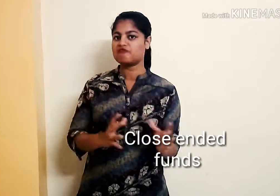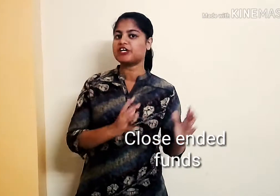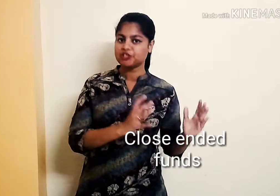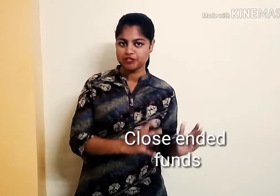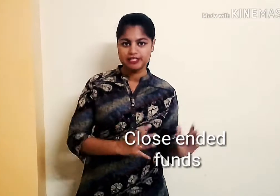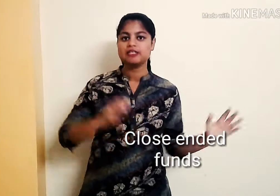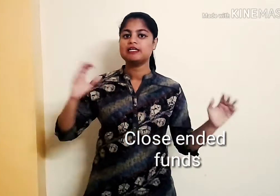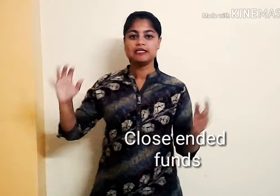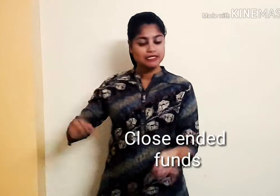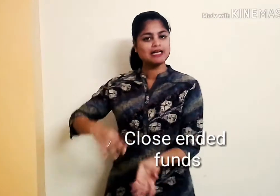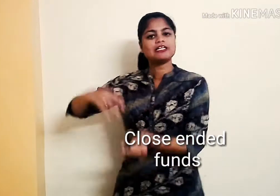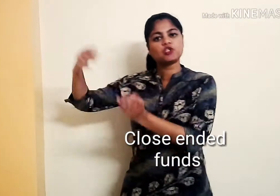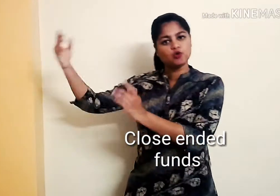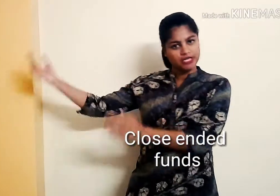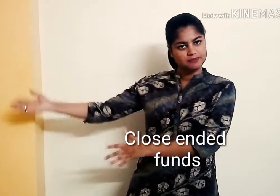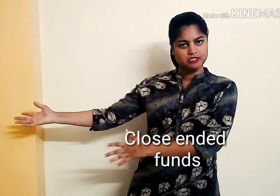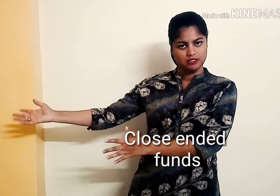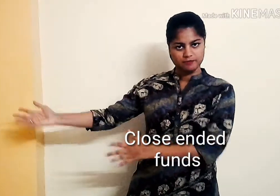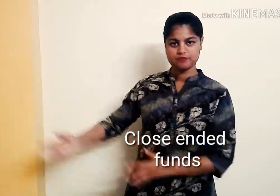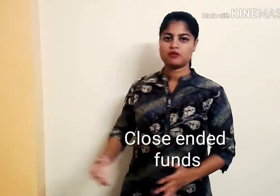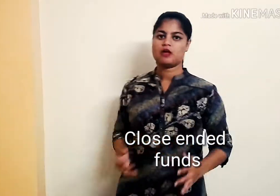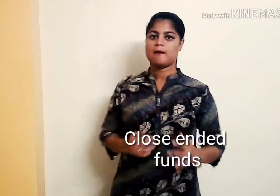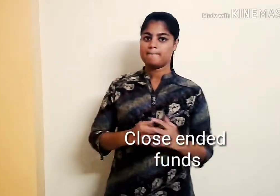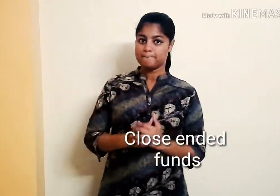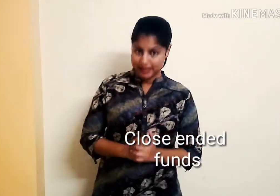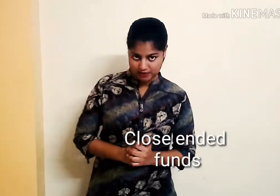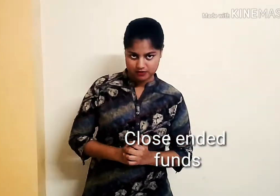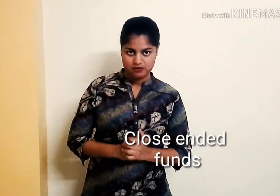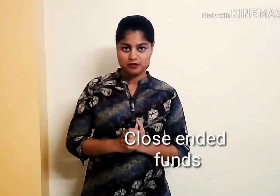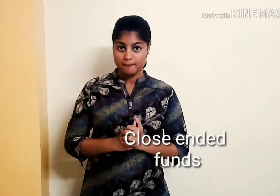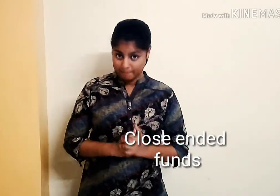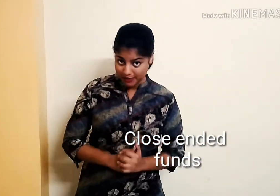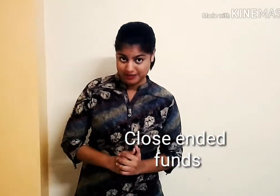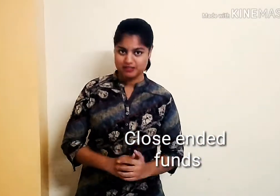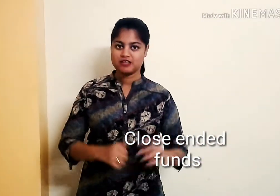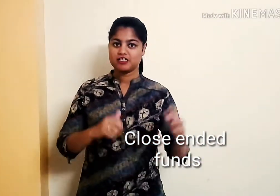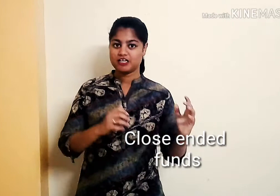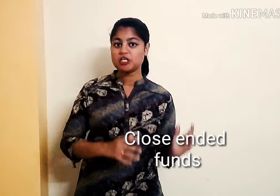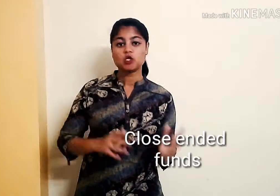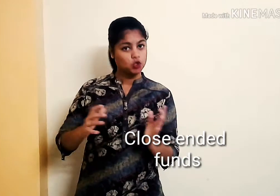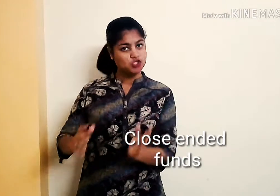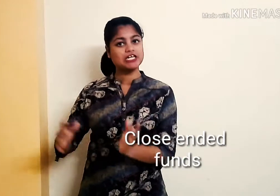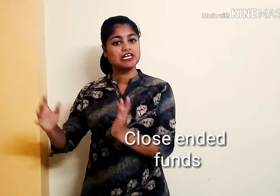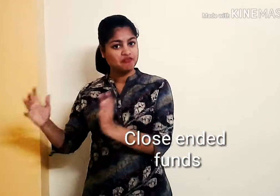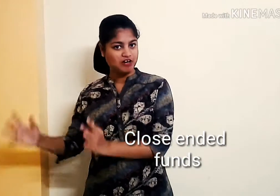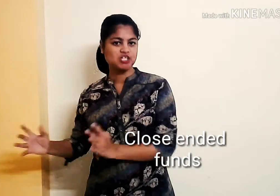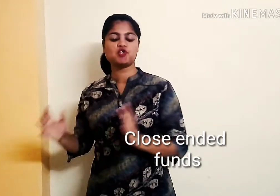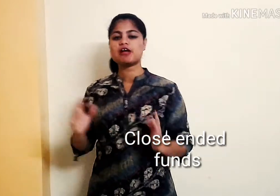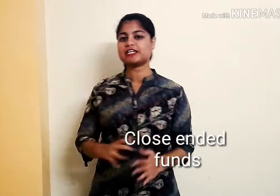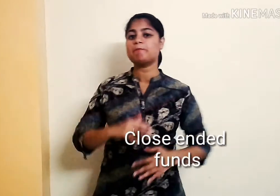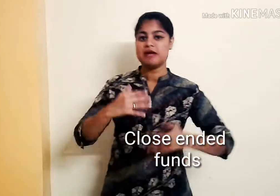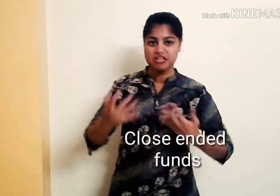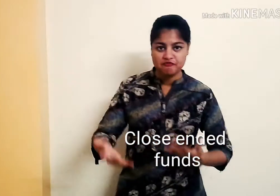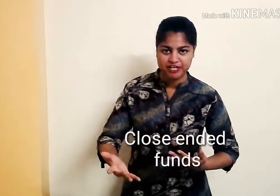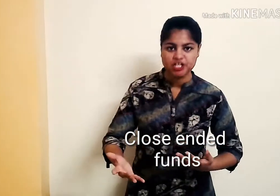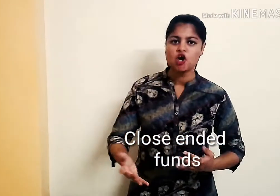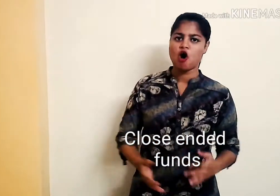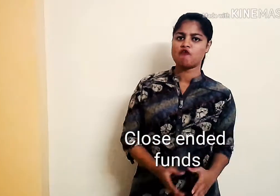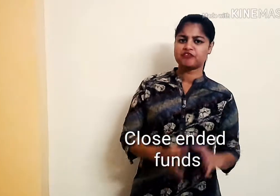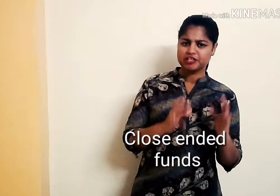fund unit directly through AMC. But in closed-ended funds, you get the benefit of